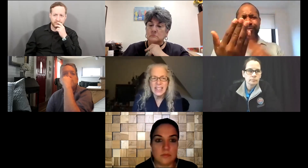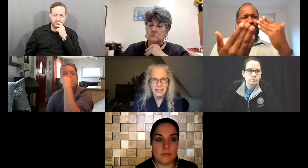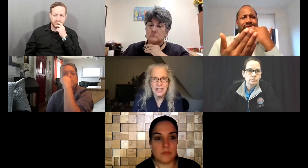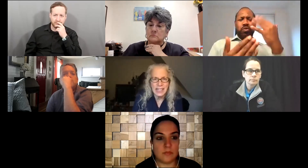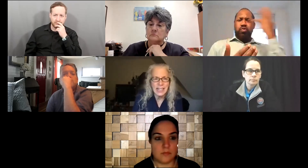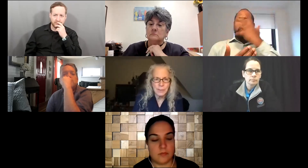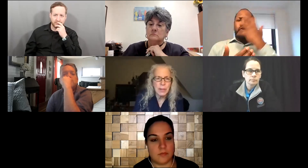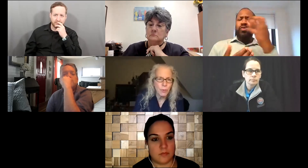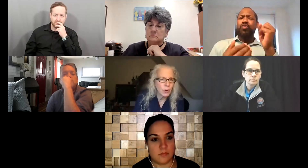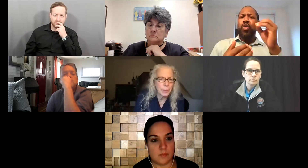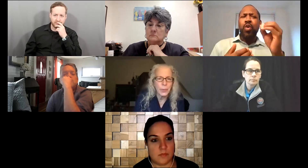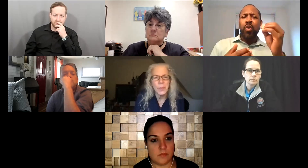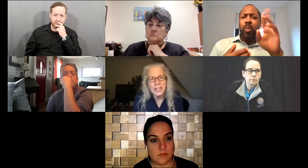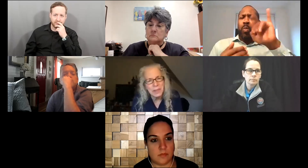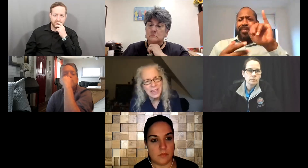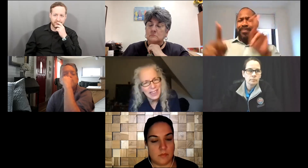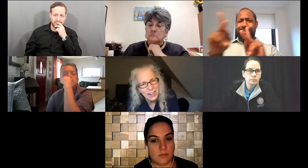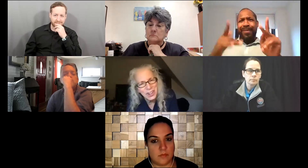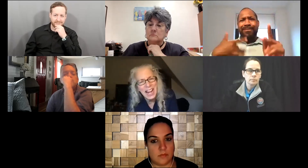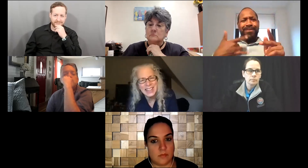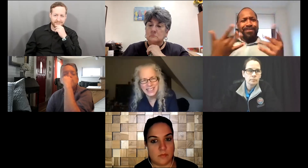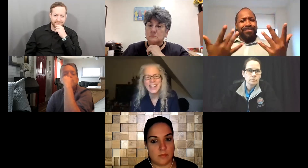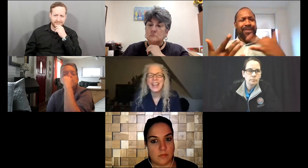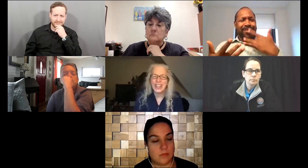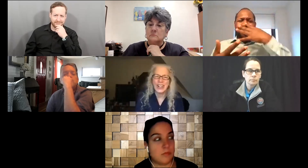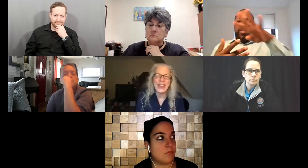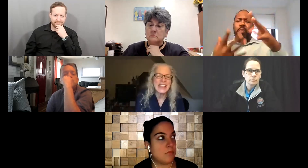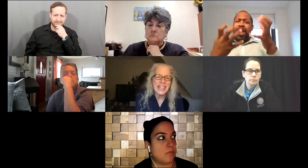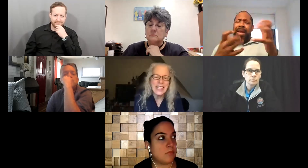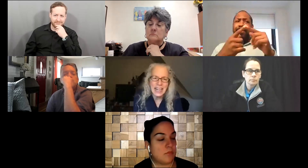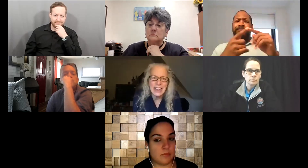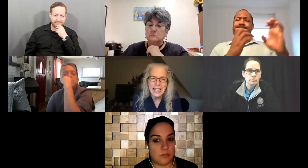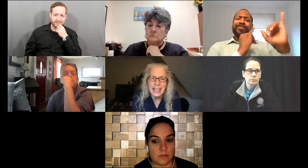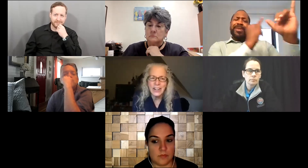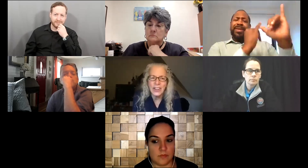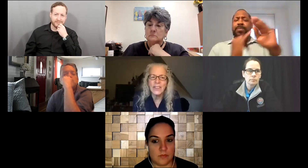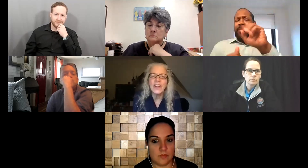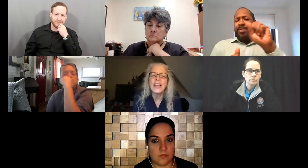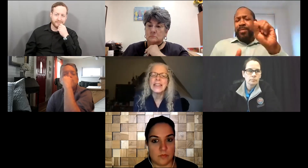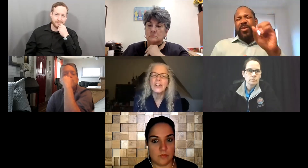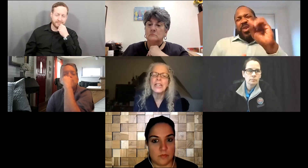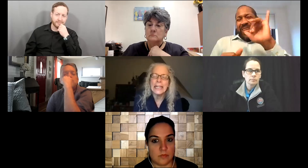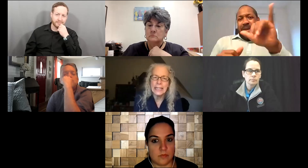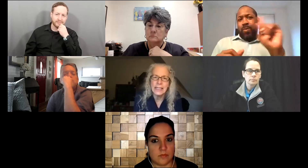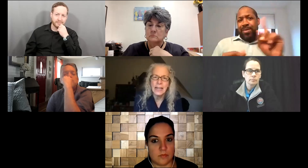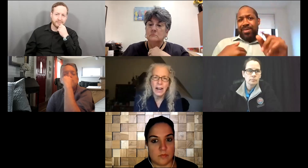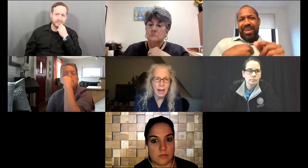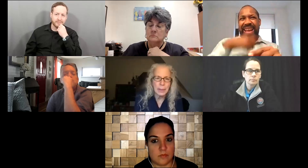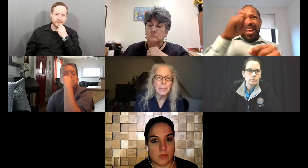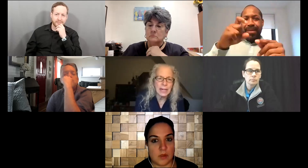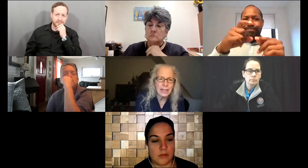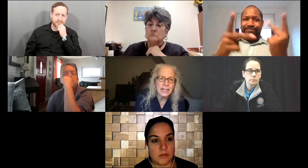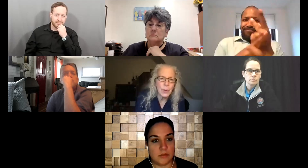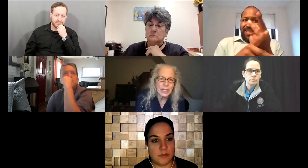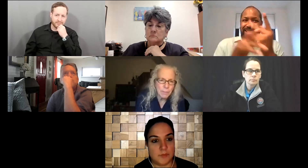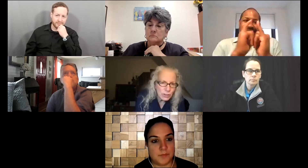an excellent SSP program, and we want something like that in Rhode Island. You know, that's the kind of thing I hear. They feel like their needs are not being